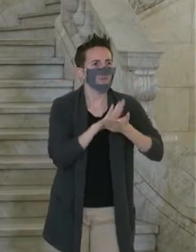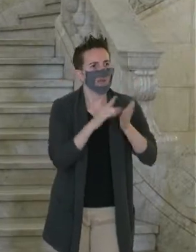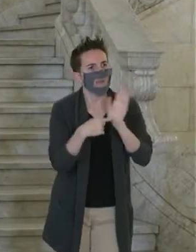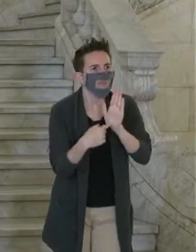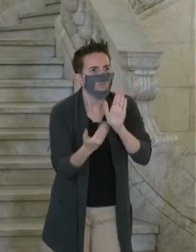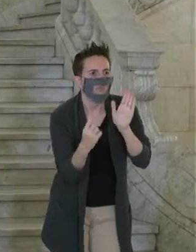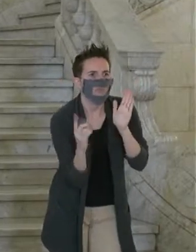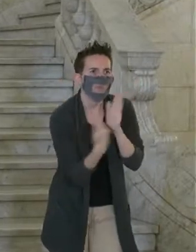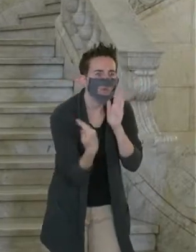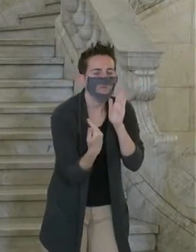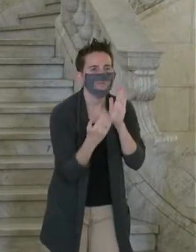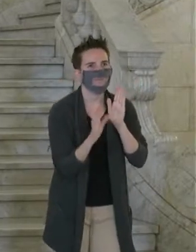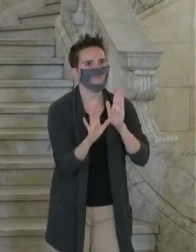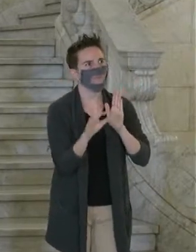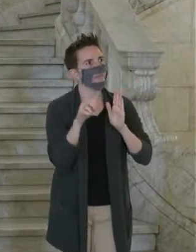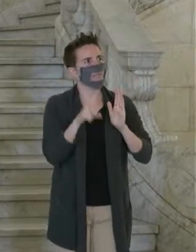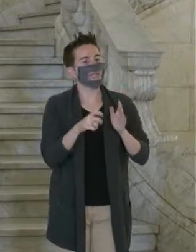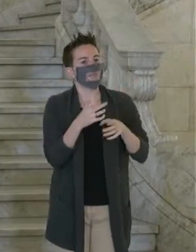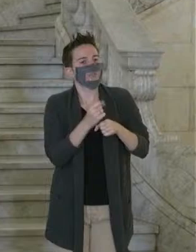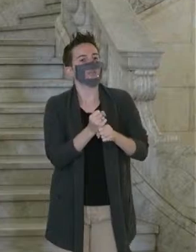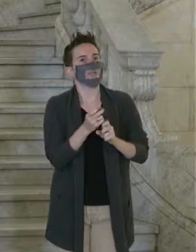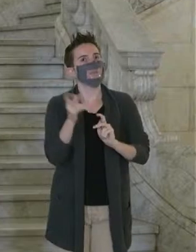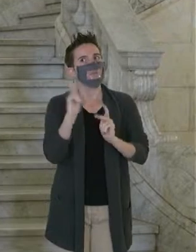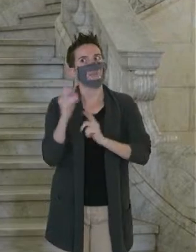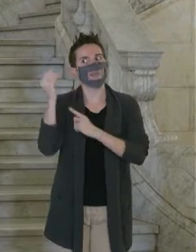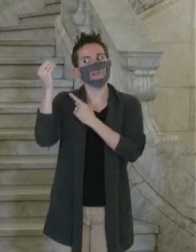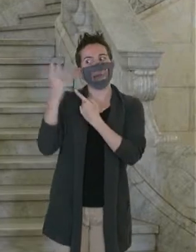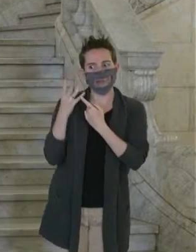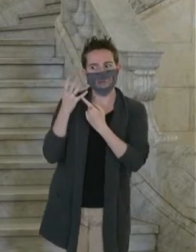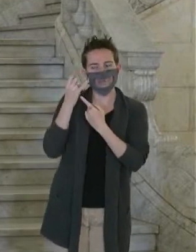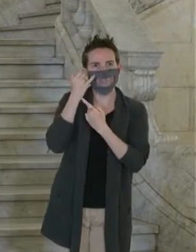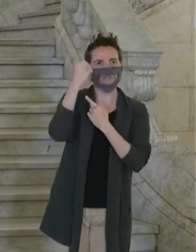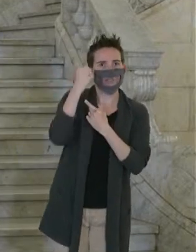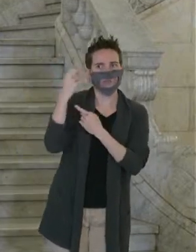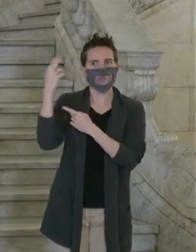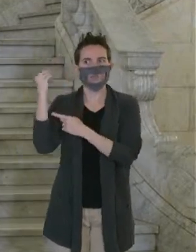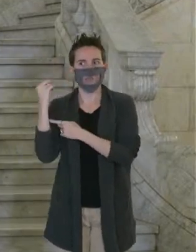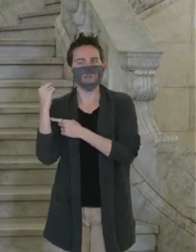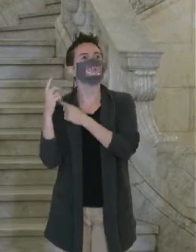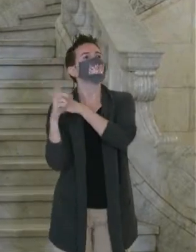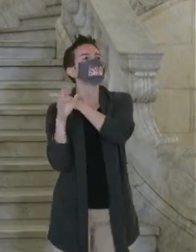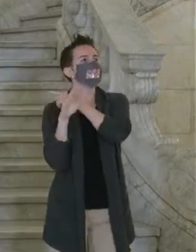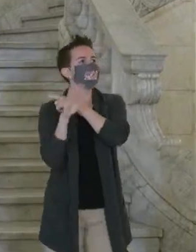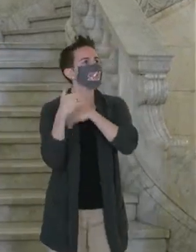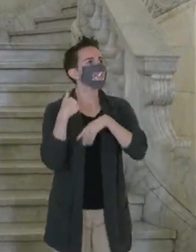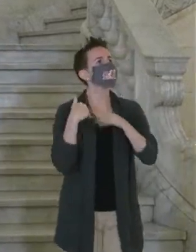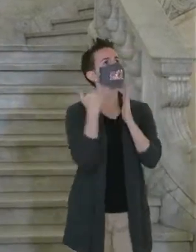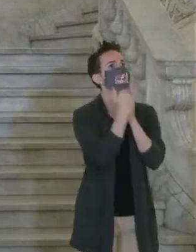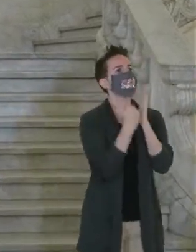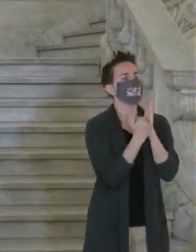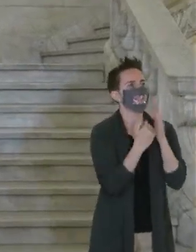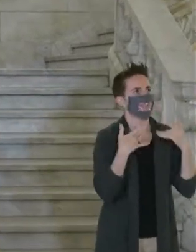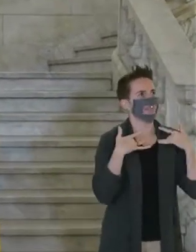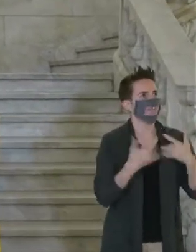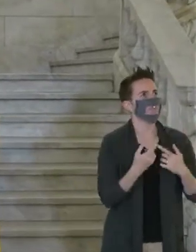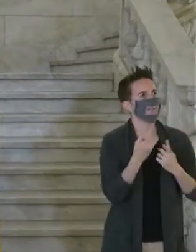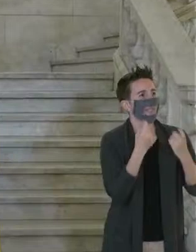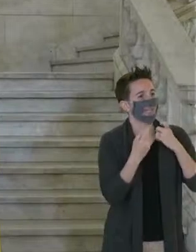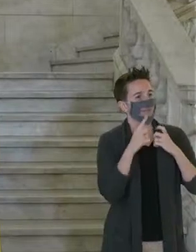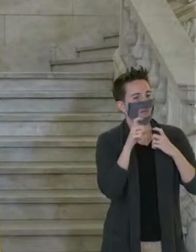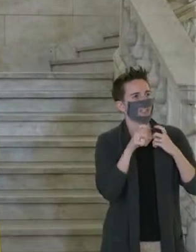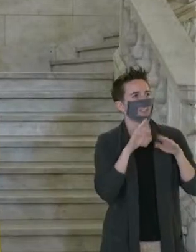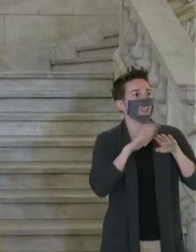moment. We'll just have to trust what people tell us. There's a list of FAQs on the STL Corona